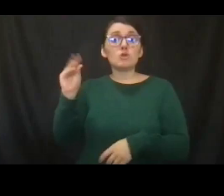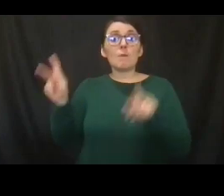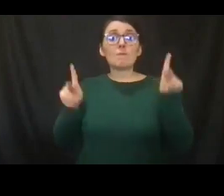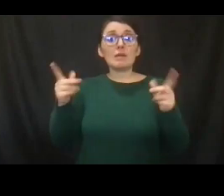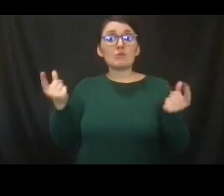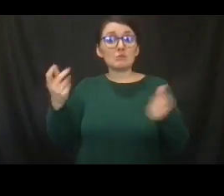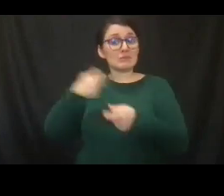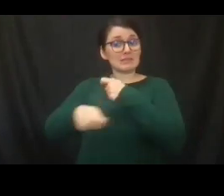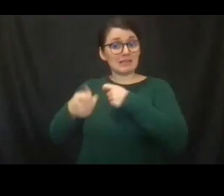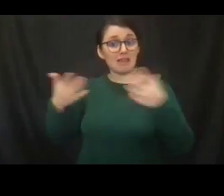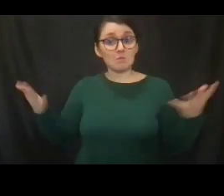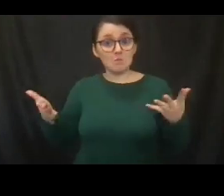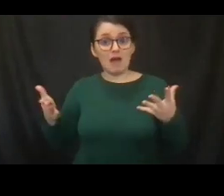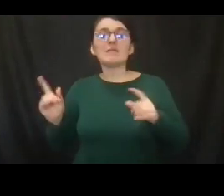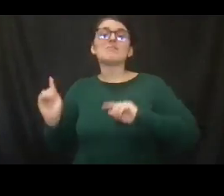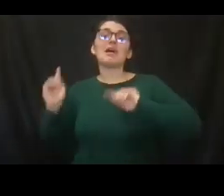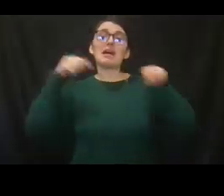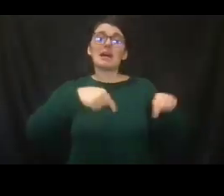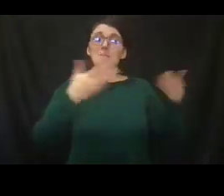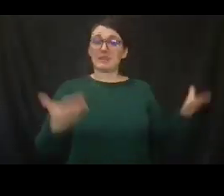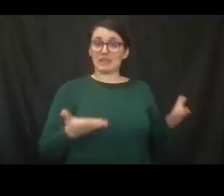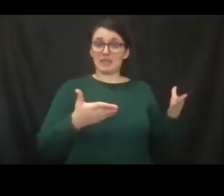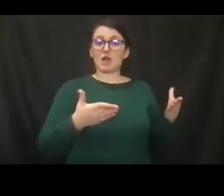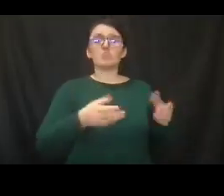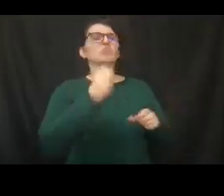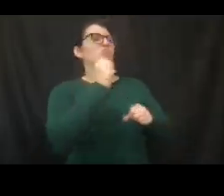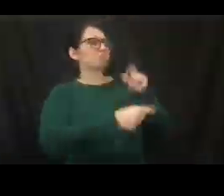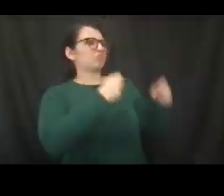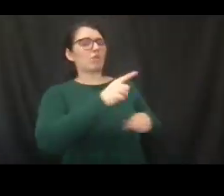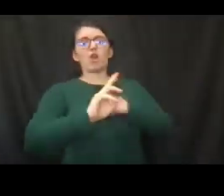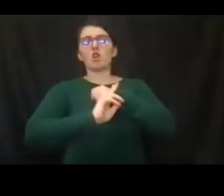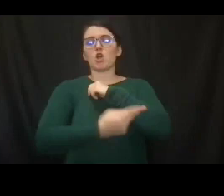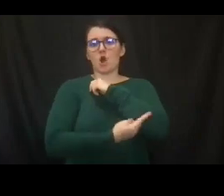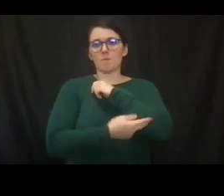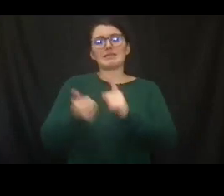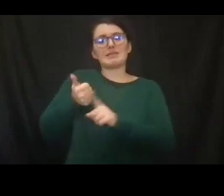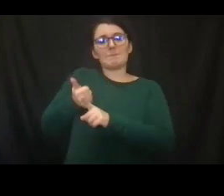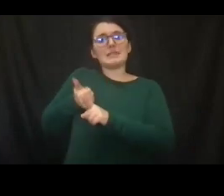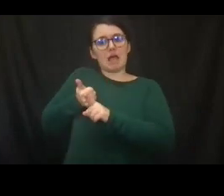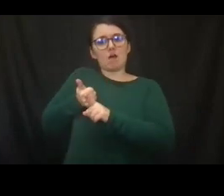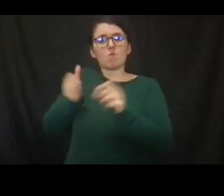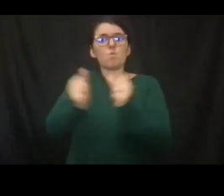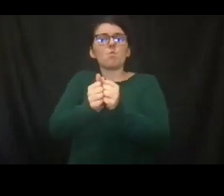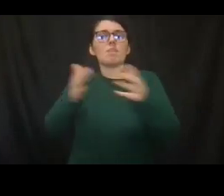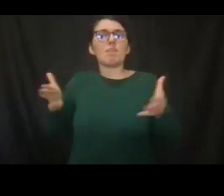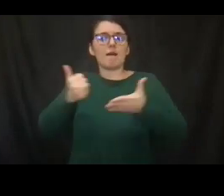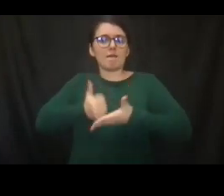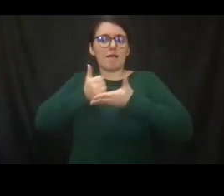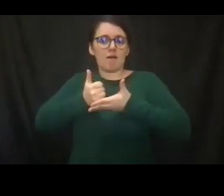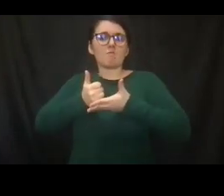the transfer station themselves. So what you see behind me here are these cars. They are pulling up to a weigh